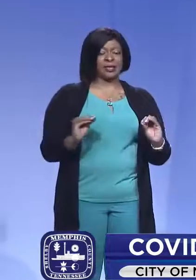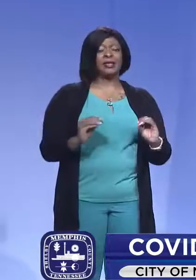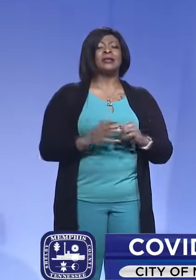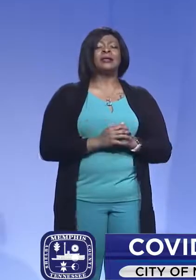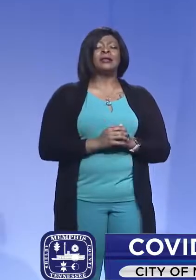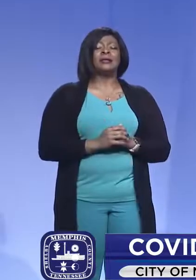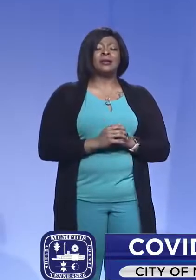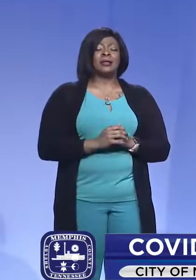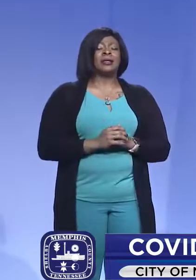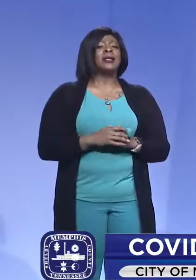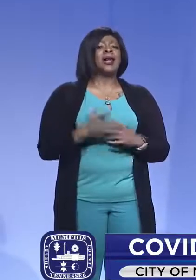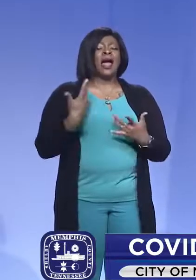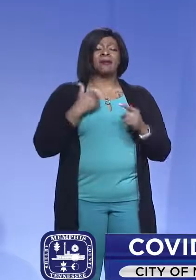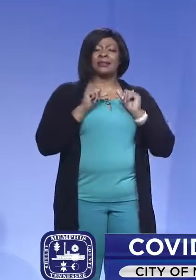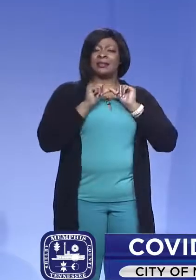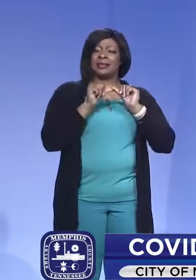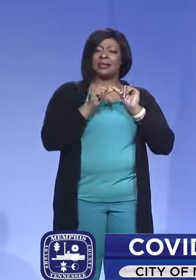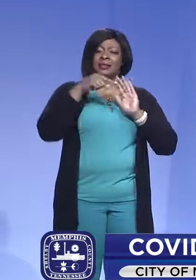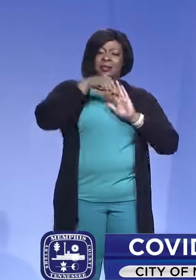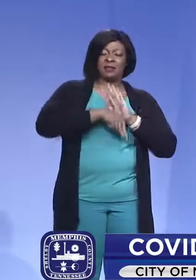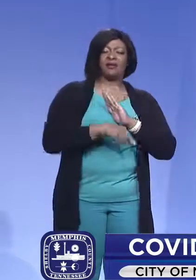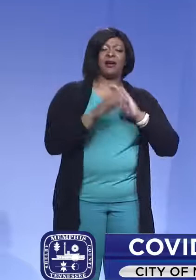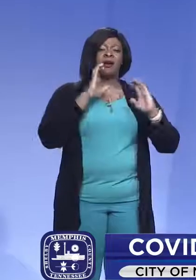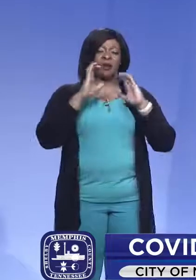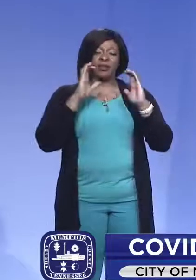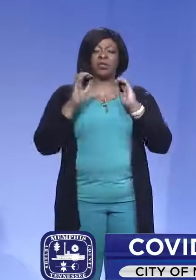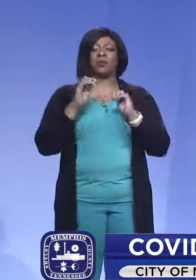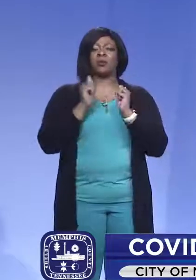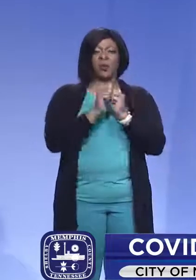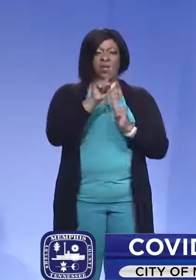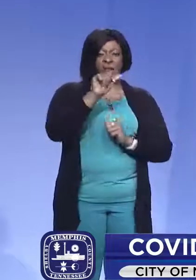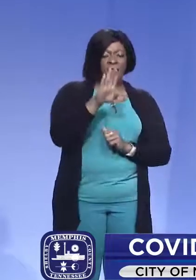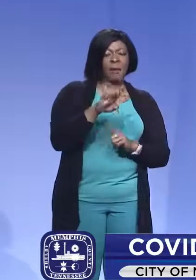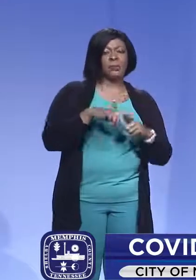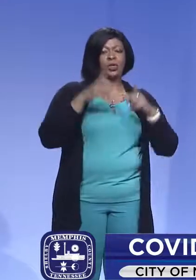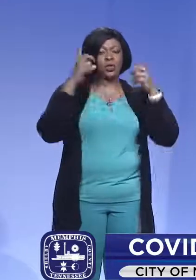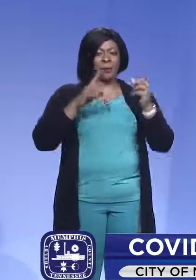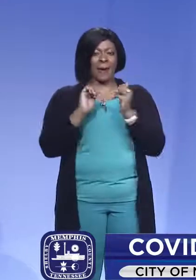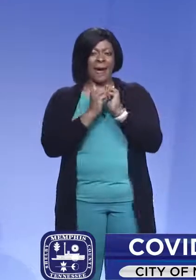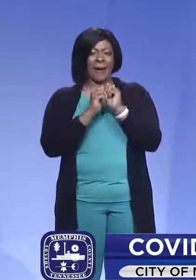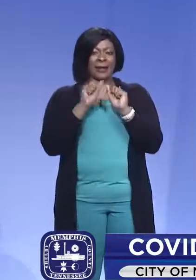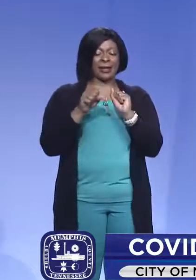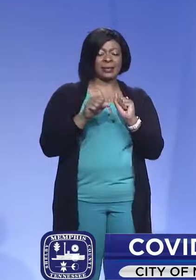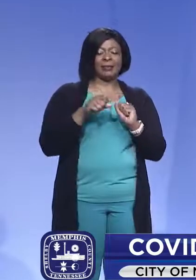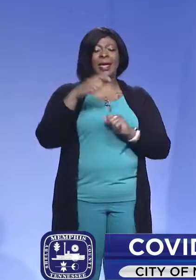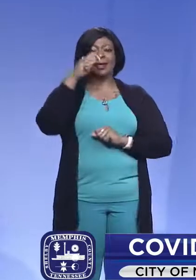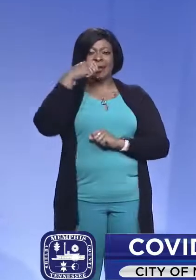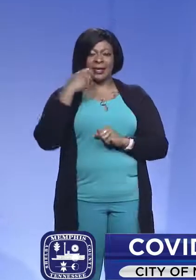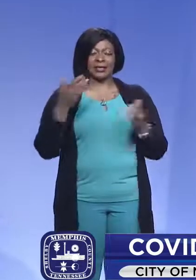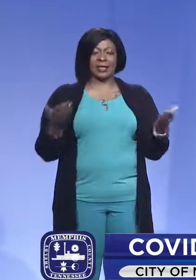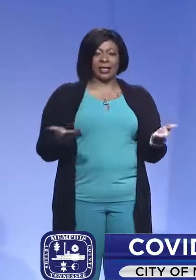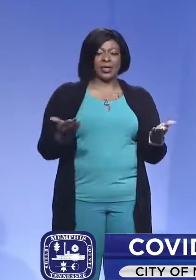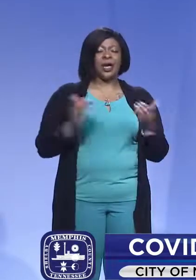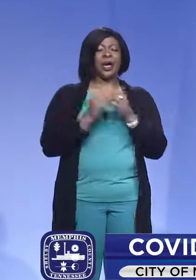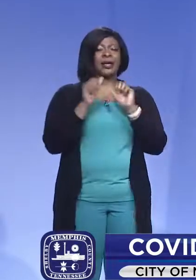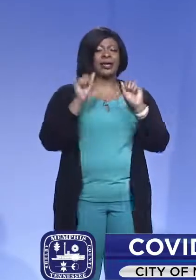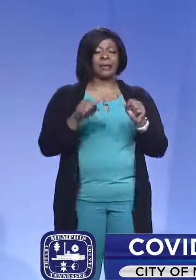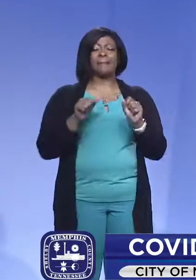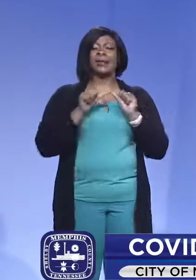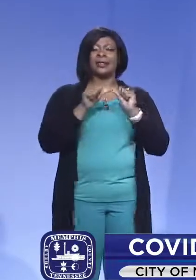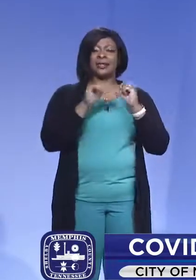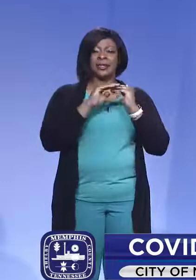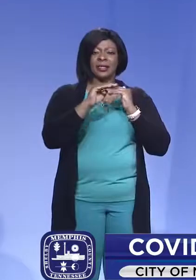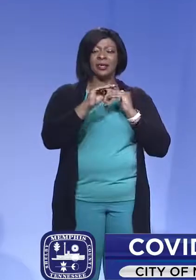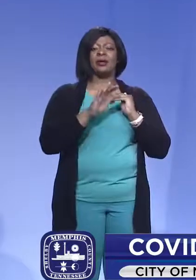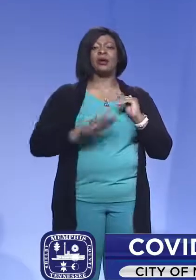there's extensive conversations amongst the laboratories to determine how they can do testing here and how it can be consistent